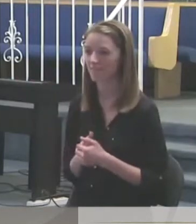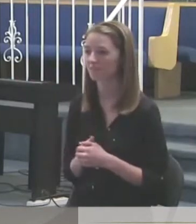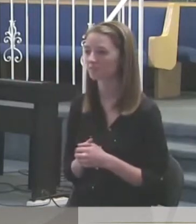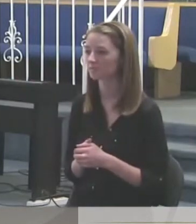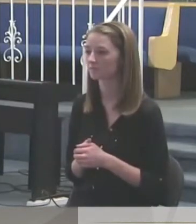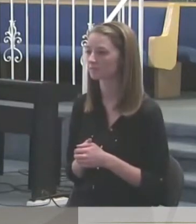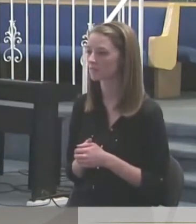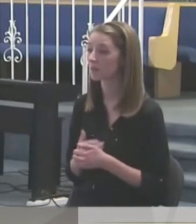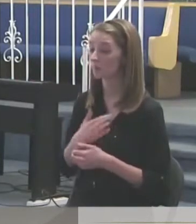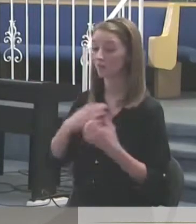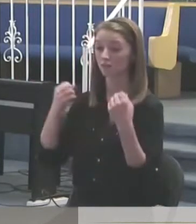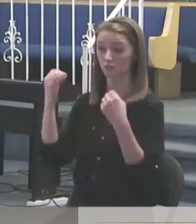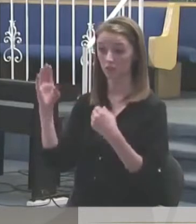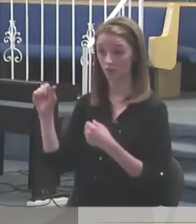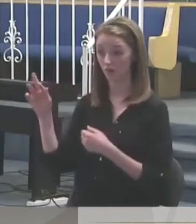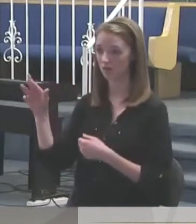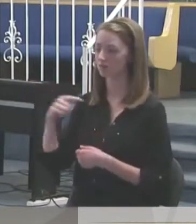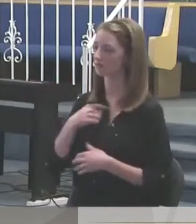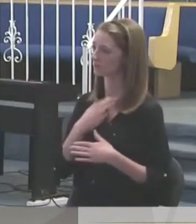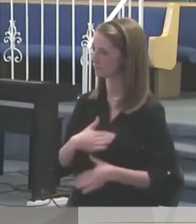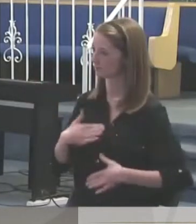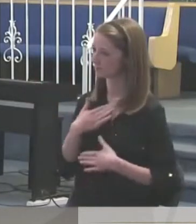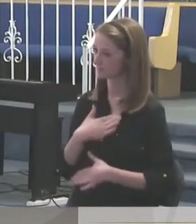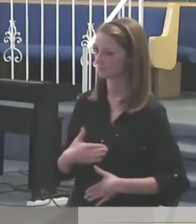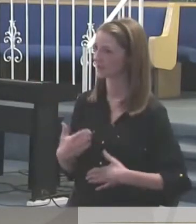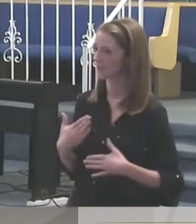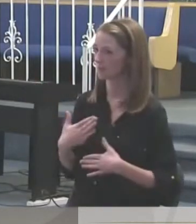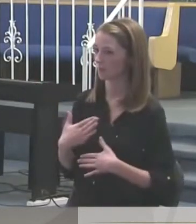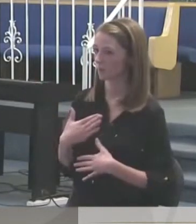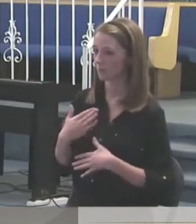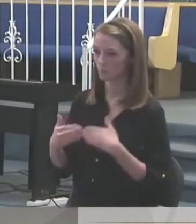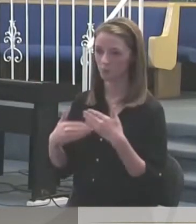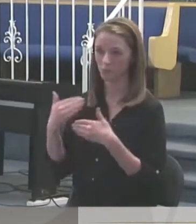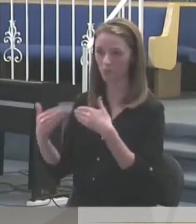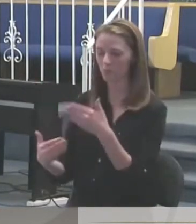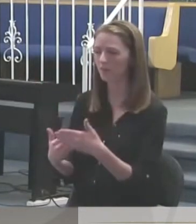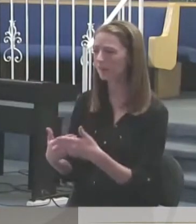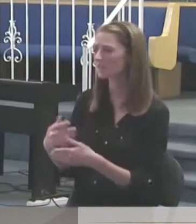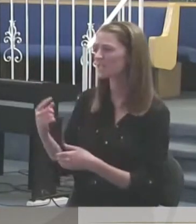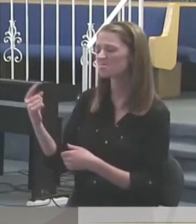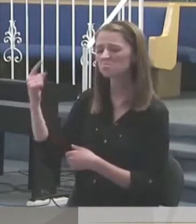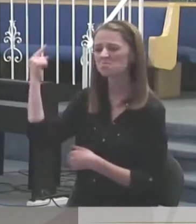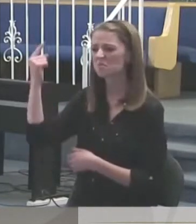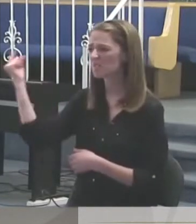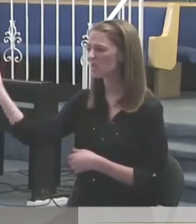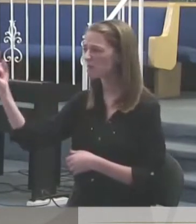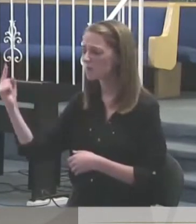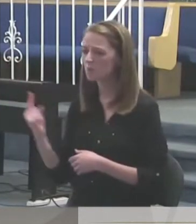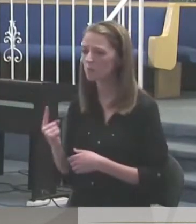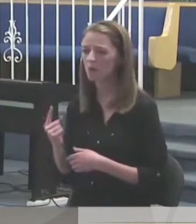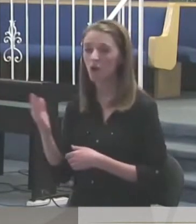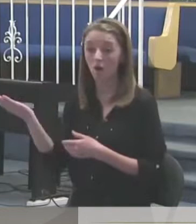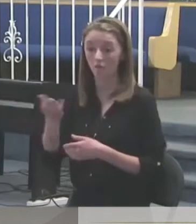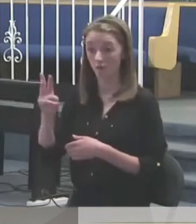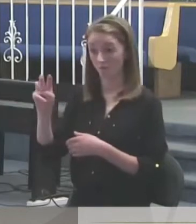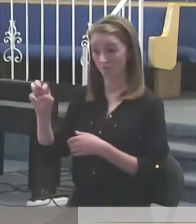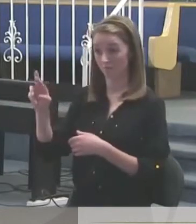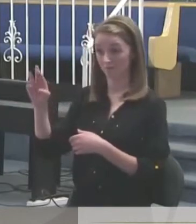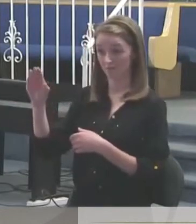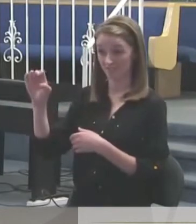I like my car. I do. I'm not upset. If somebody come along and let's say they offered me a Mercedes-Benz or something,